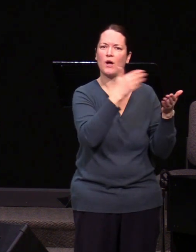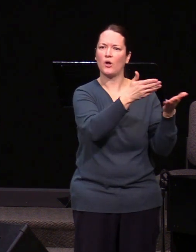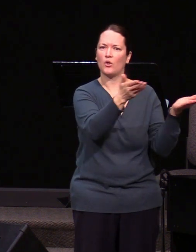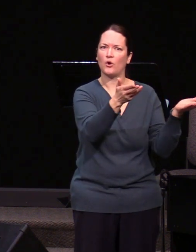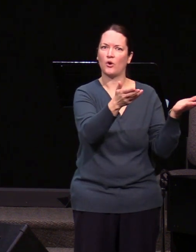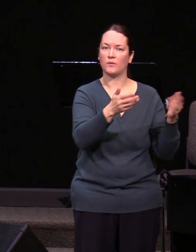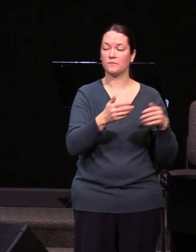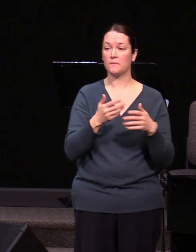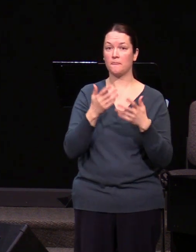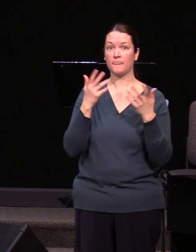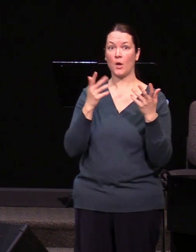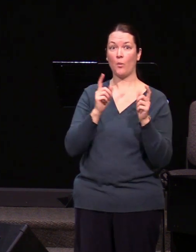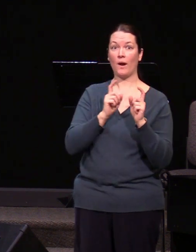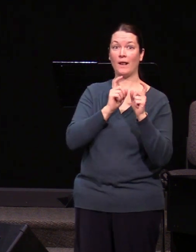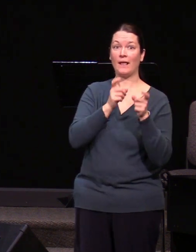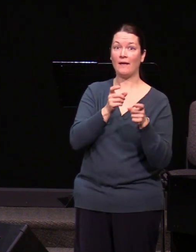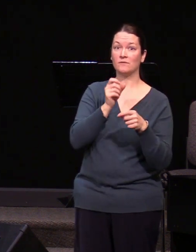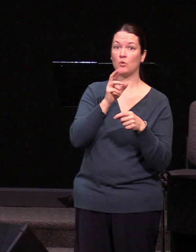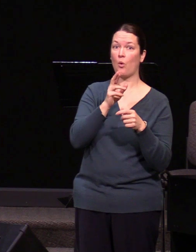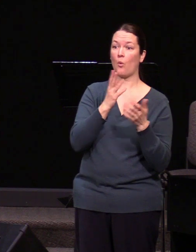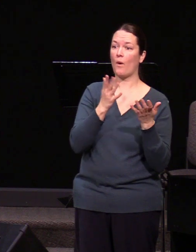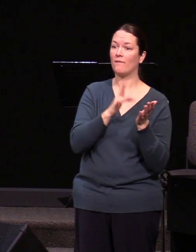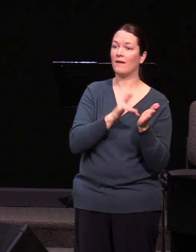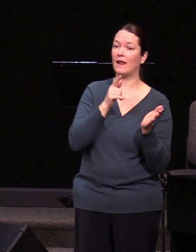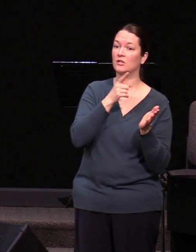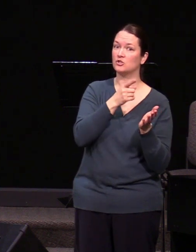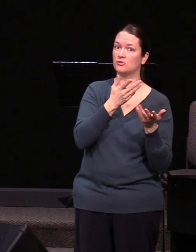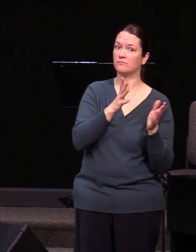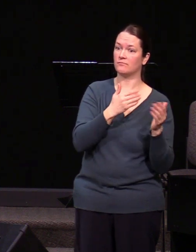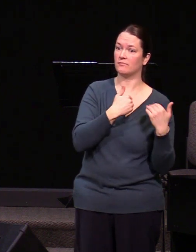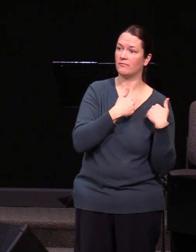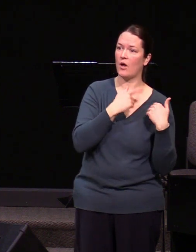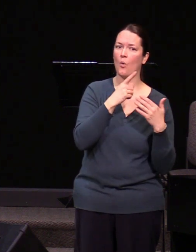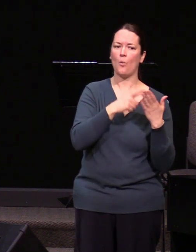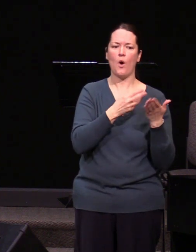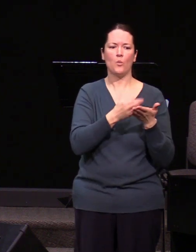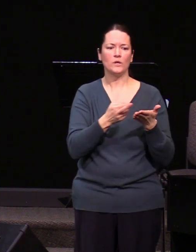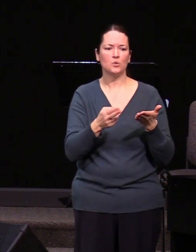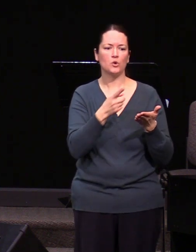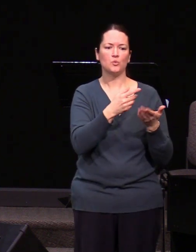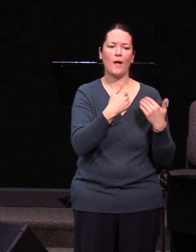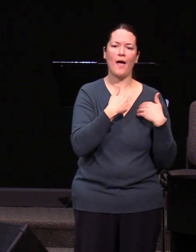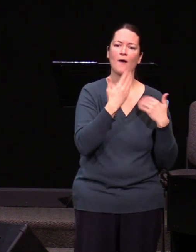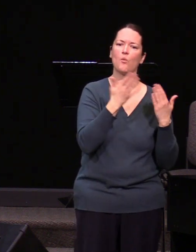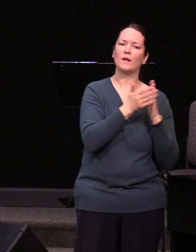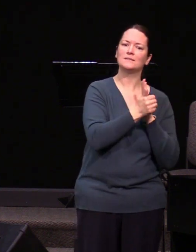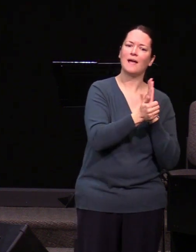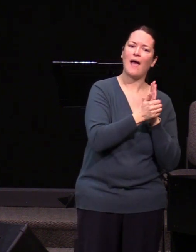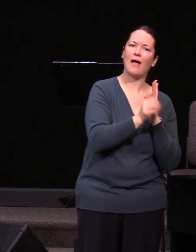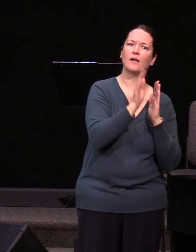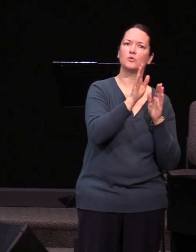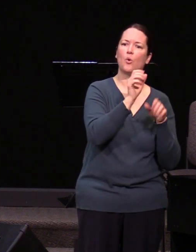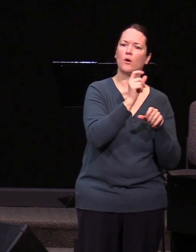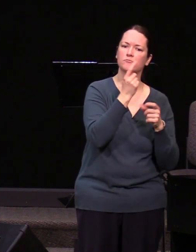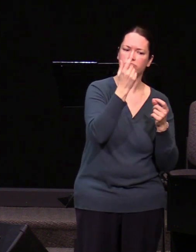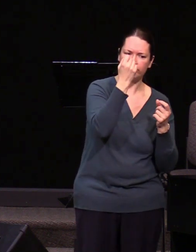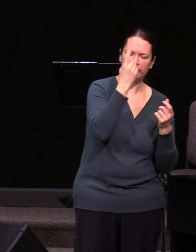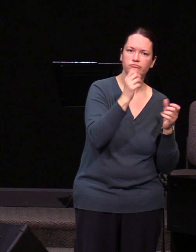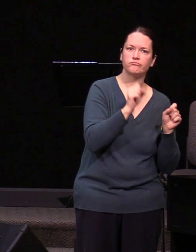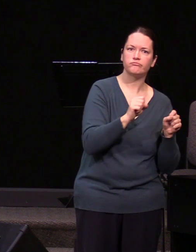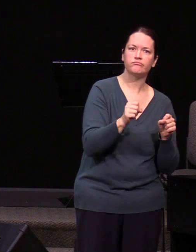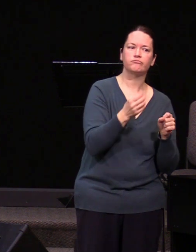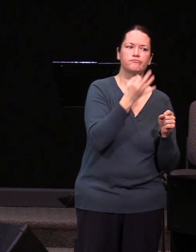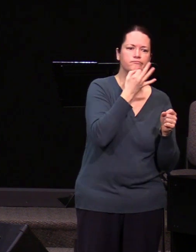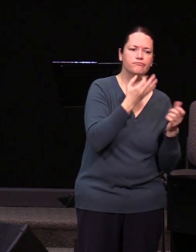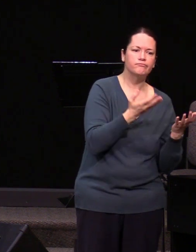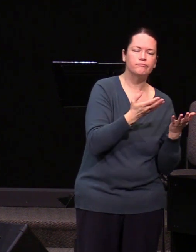Two, what gifts or advantages have you been given? What resources do you have? What talents do you have? What gifts do you have? What comforts that you have